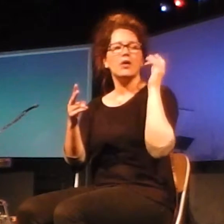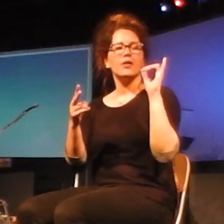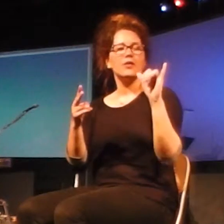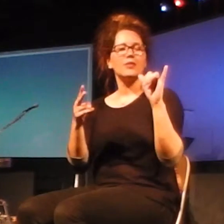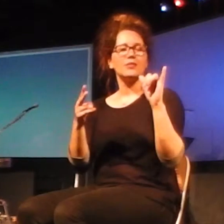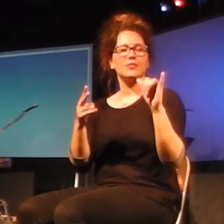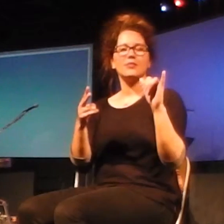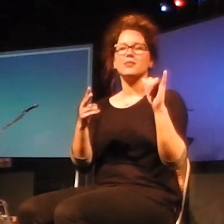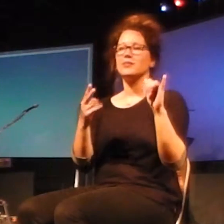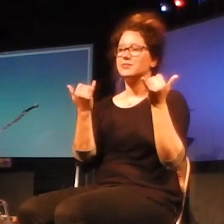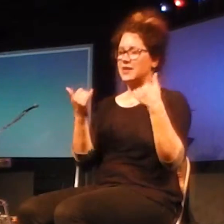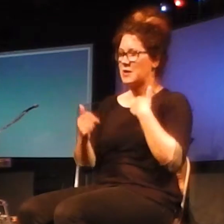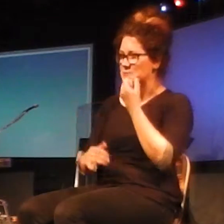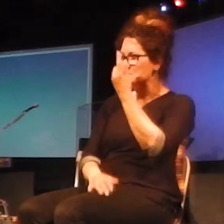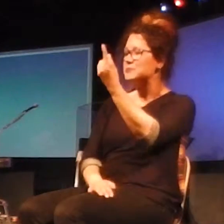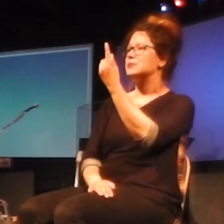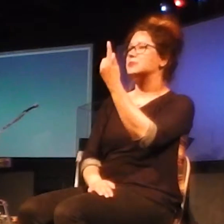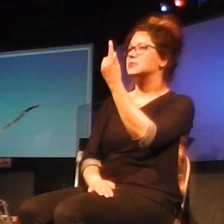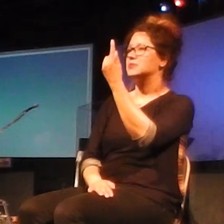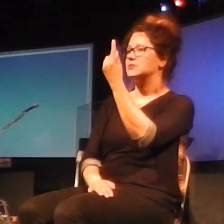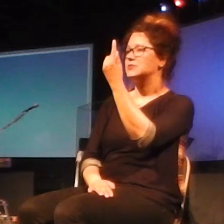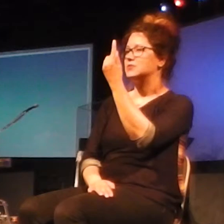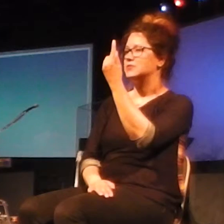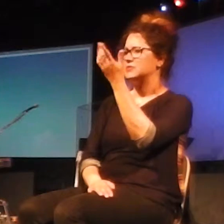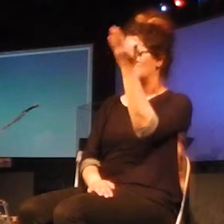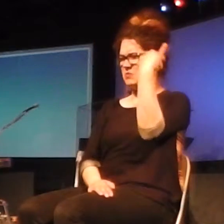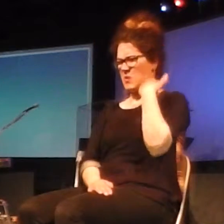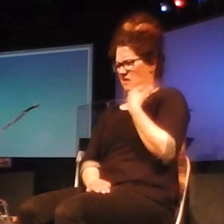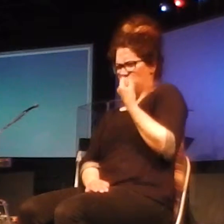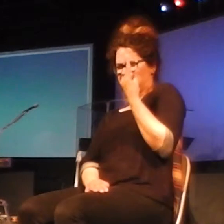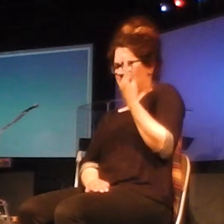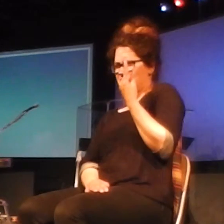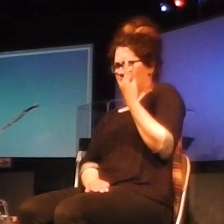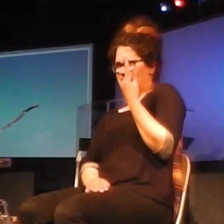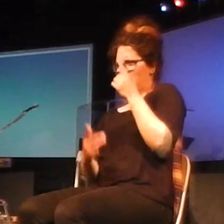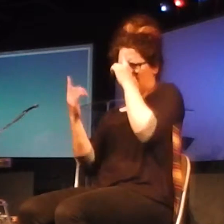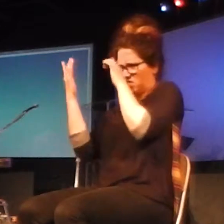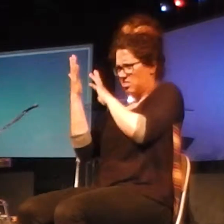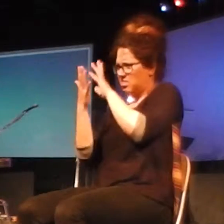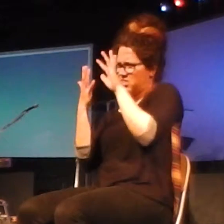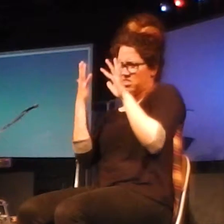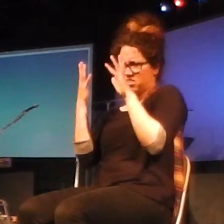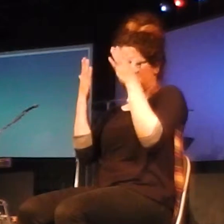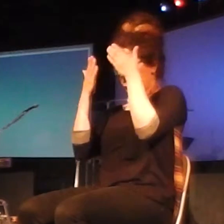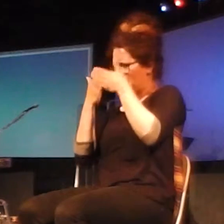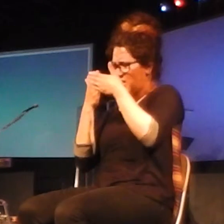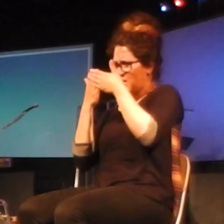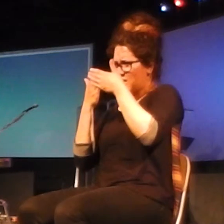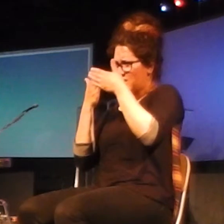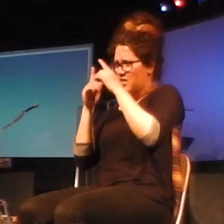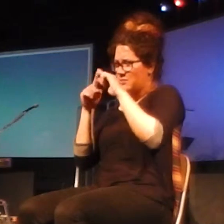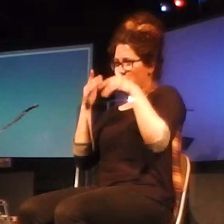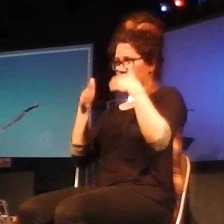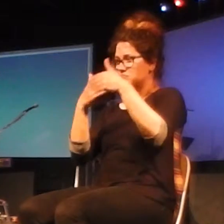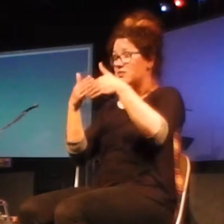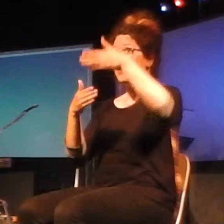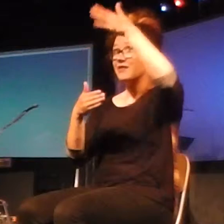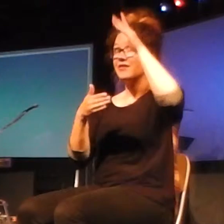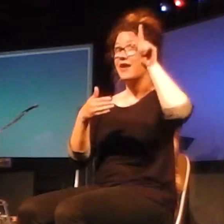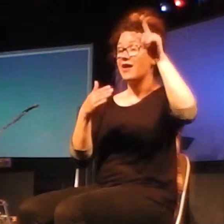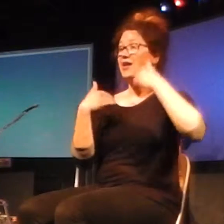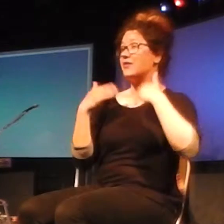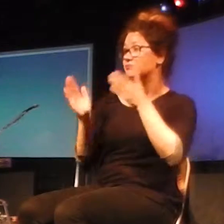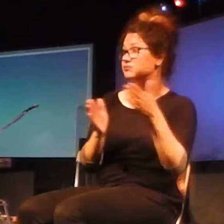I understand now at this point of maturity that I couldn't see and I couldn't get then. But God had a purpose. And I know